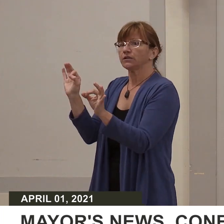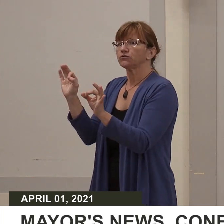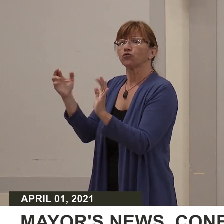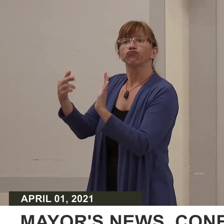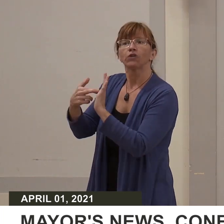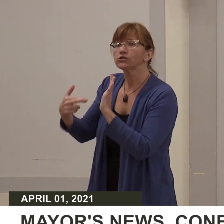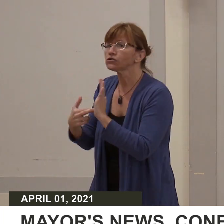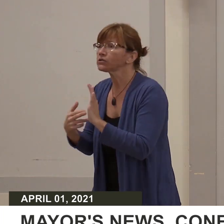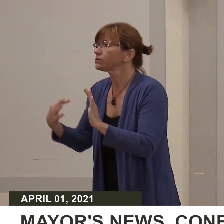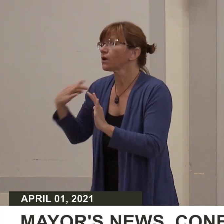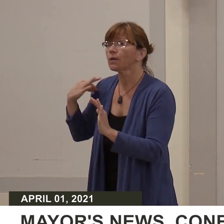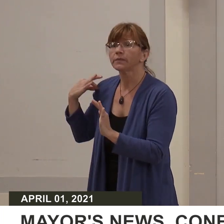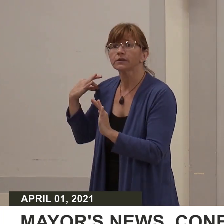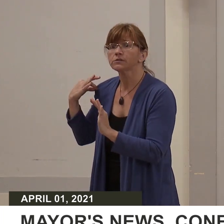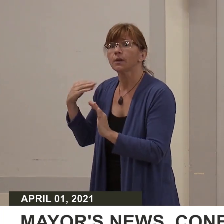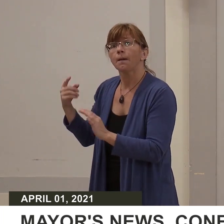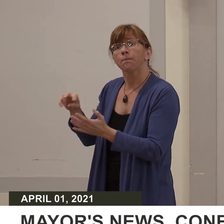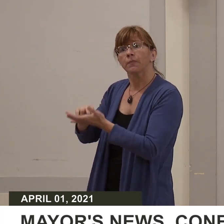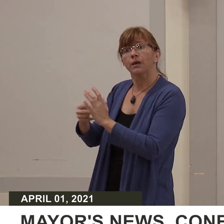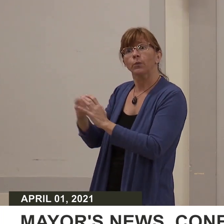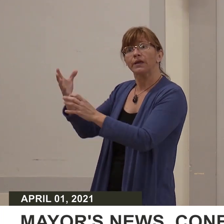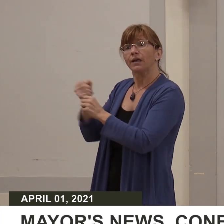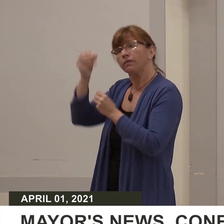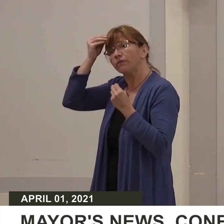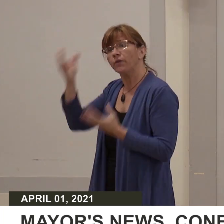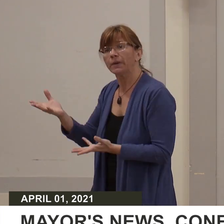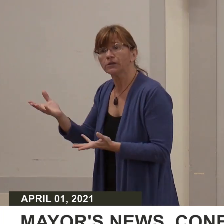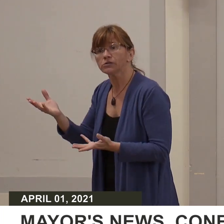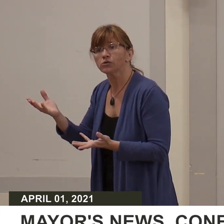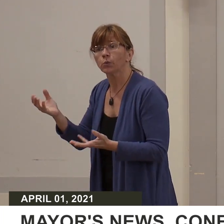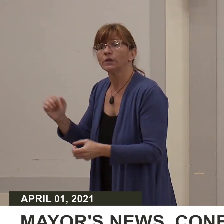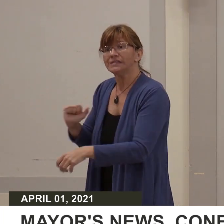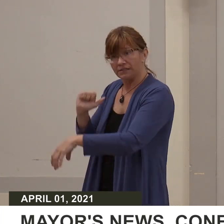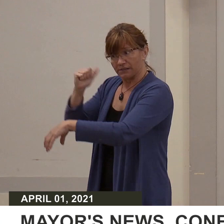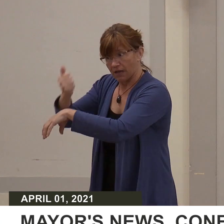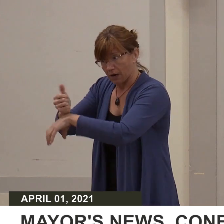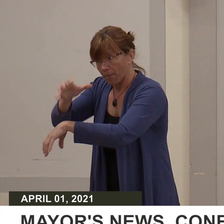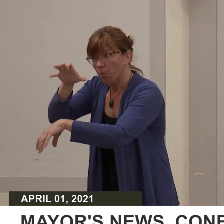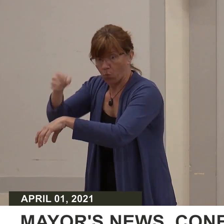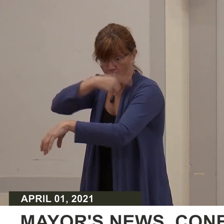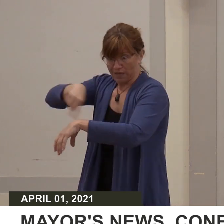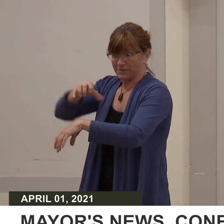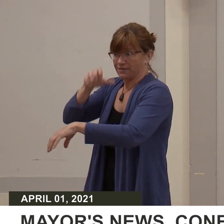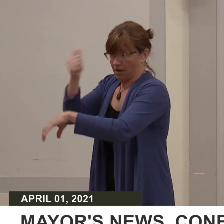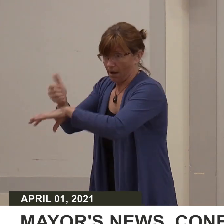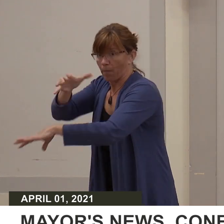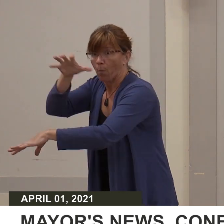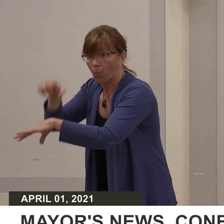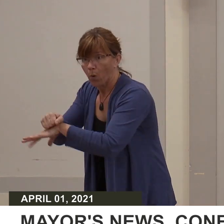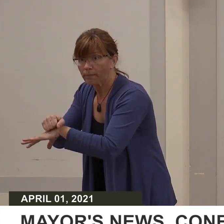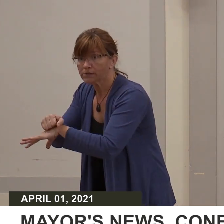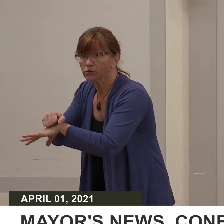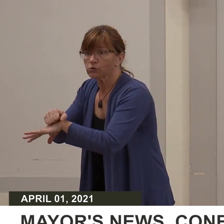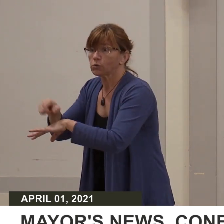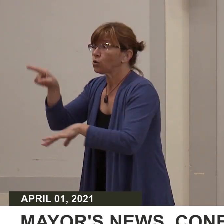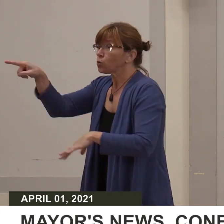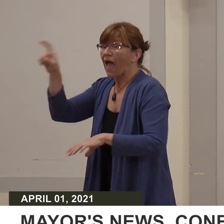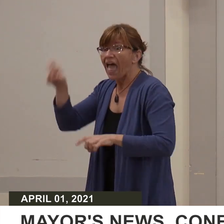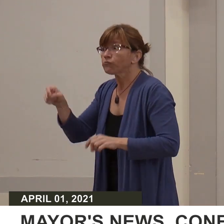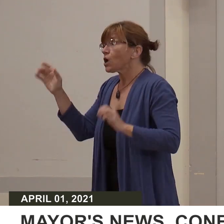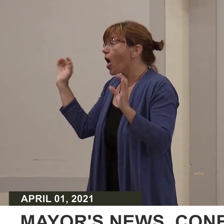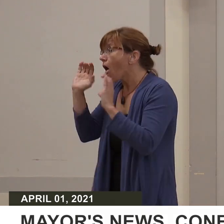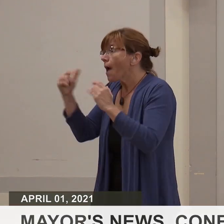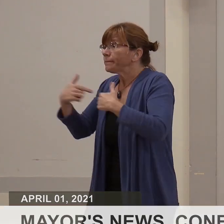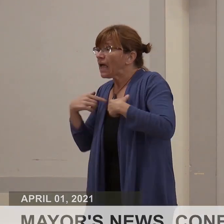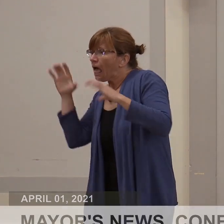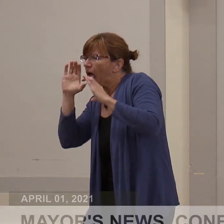the information on the back end, and then we can schedule individuals as appointments become available. So no searching around for locations. We would